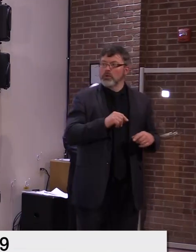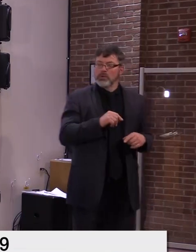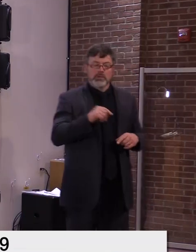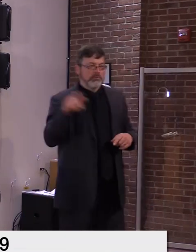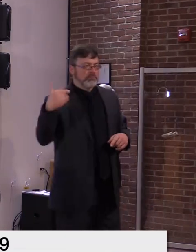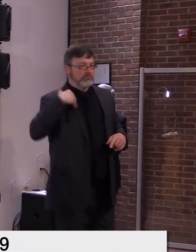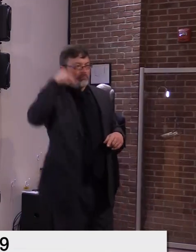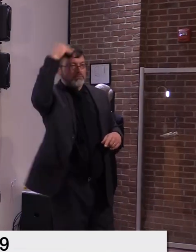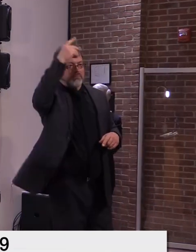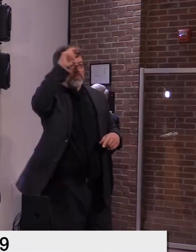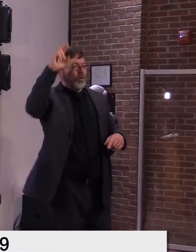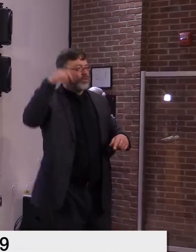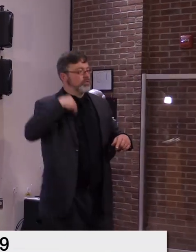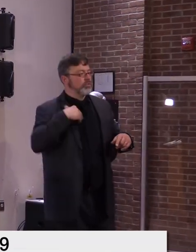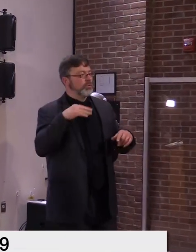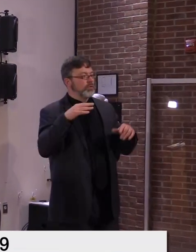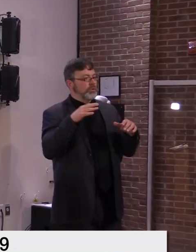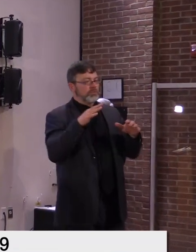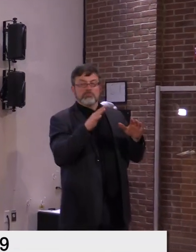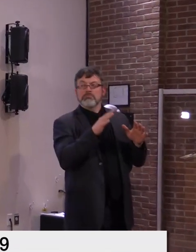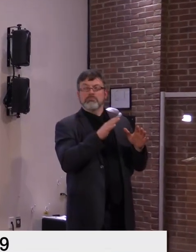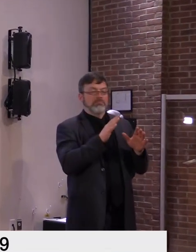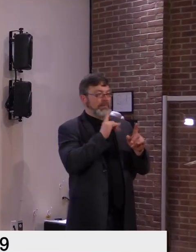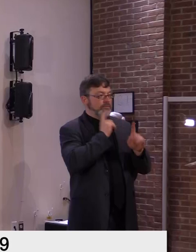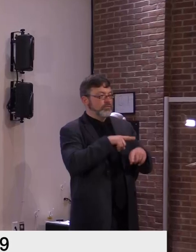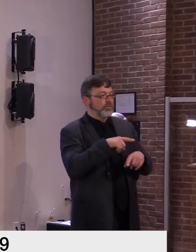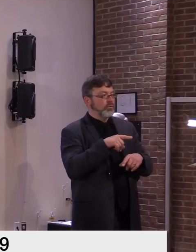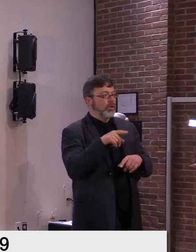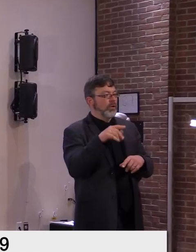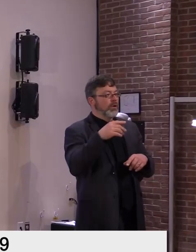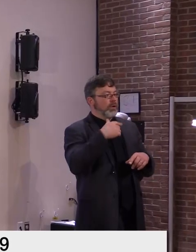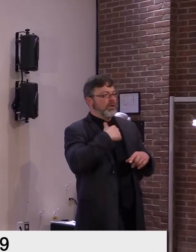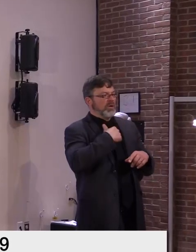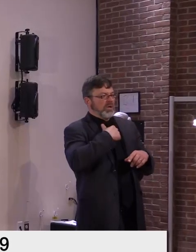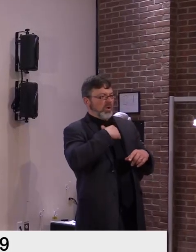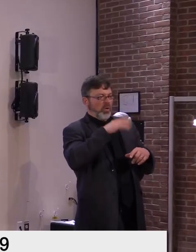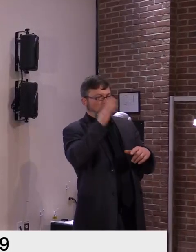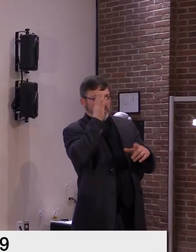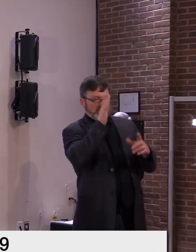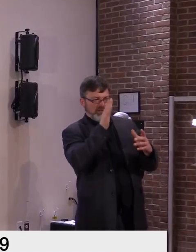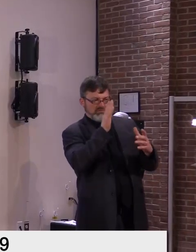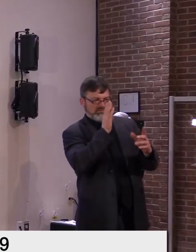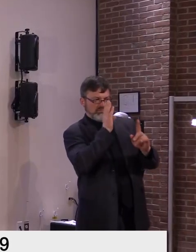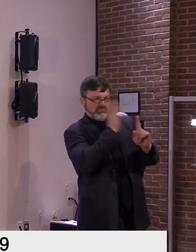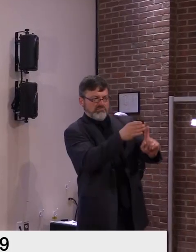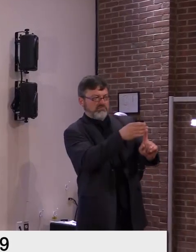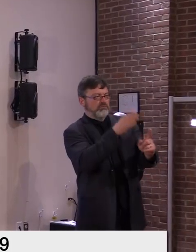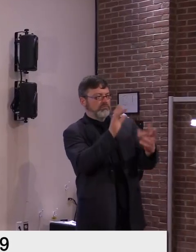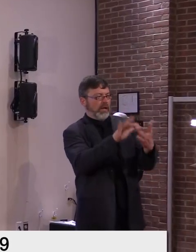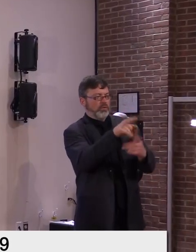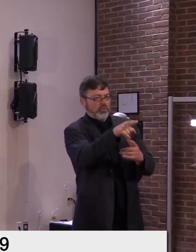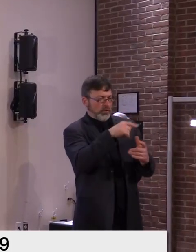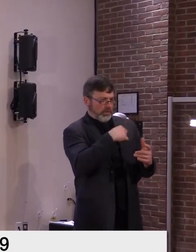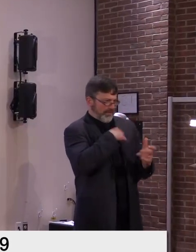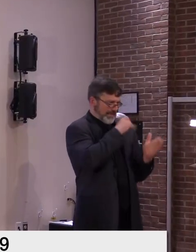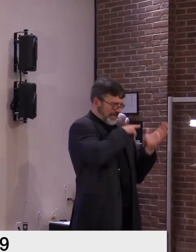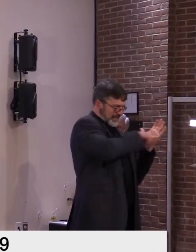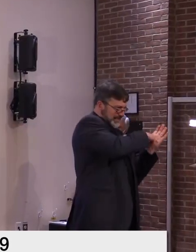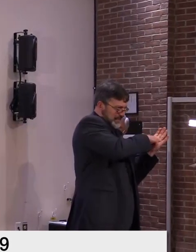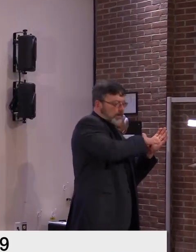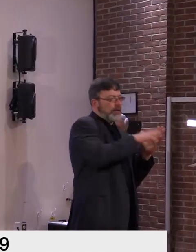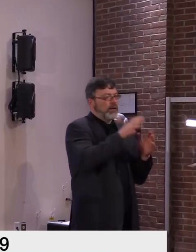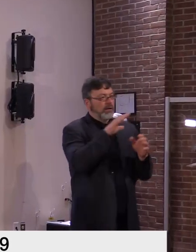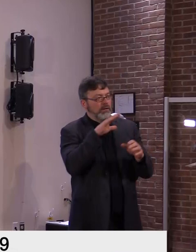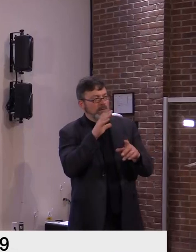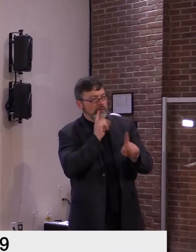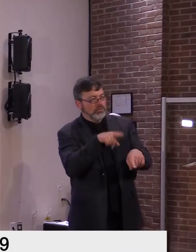Yes, we'll definitely have to get back to you with that, but we'll have the data. It's also important to understand the word wastage